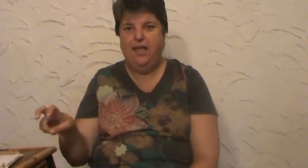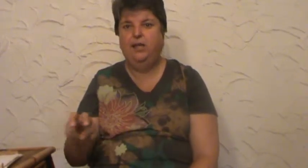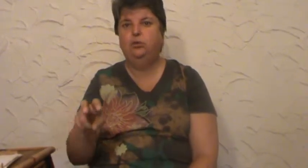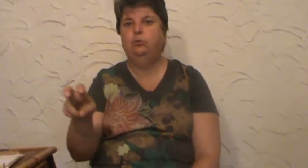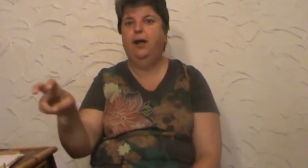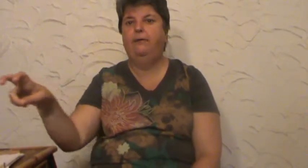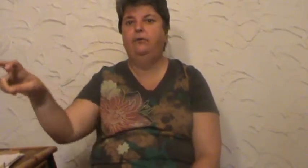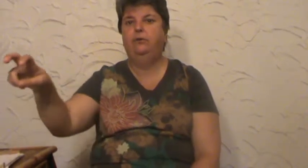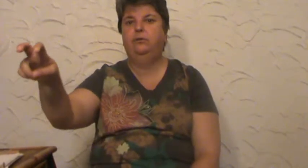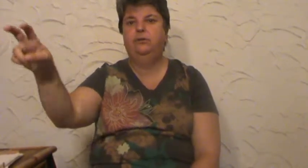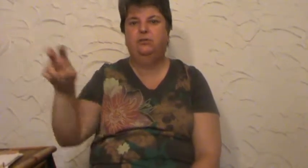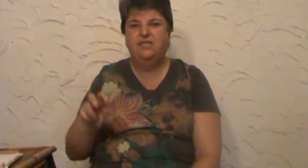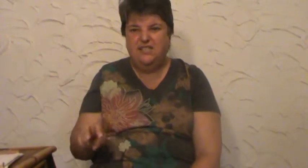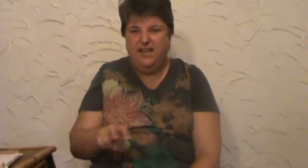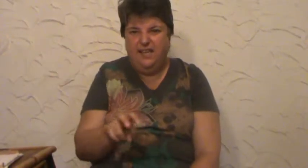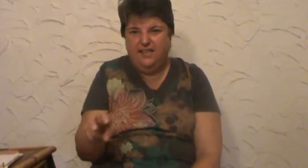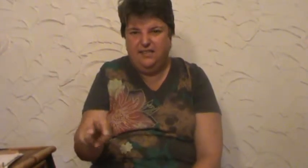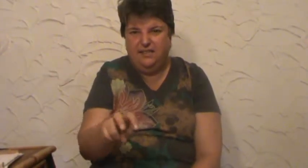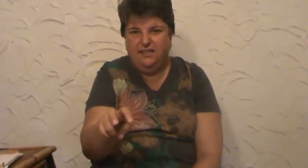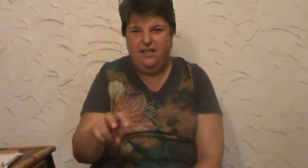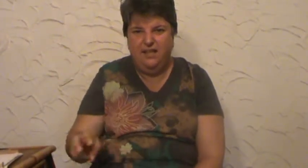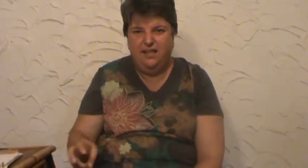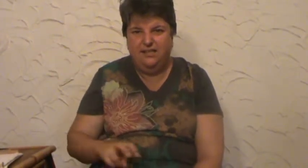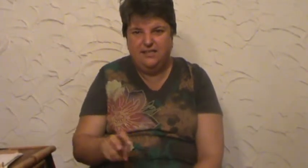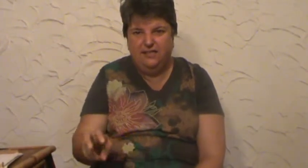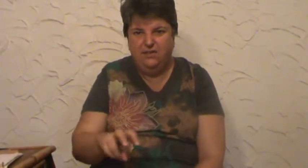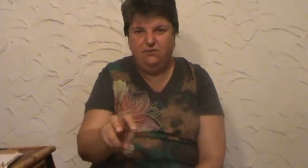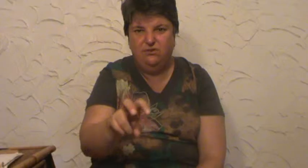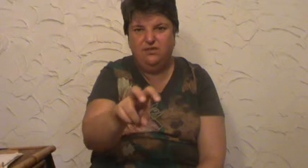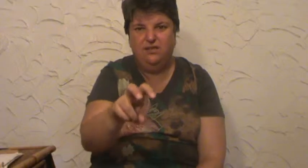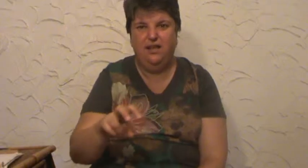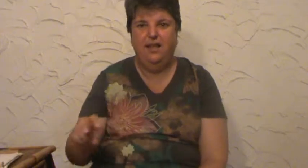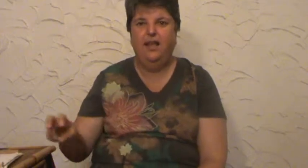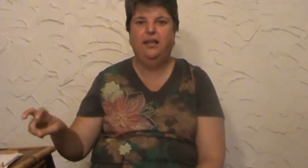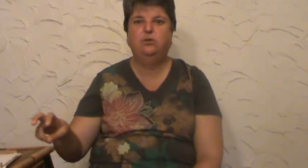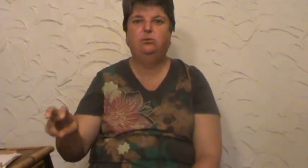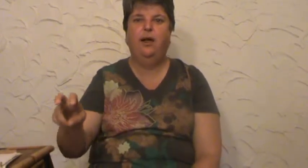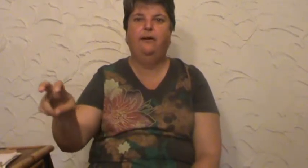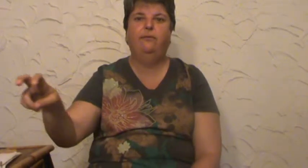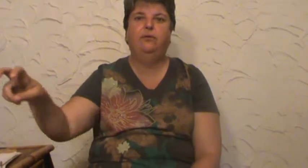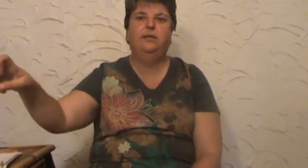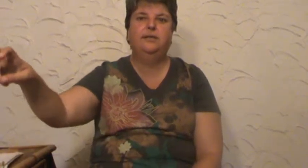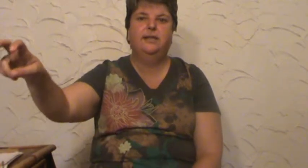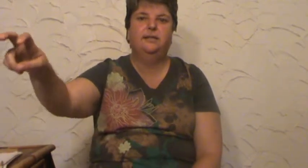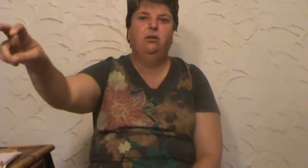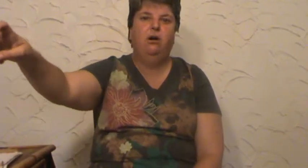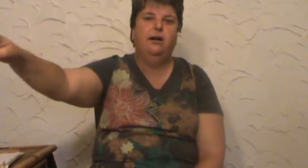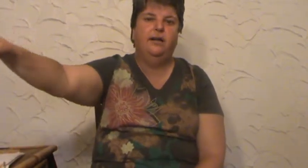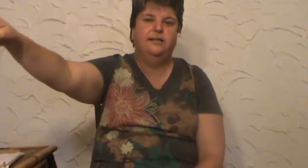and travel. So snake, it slithers, and travel. It's long and